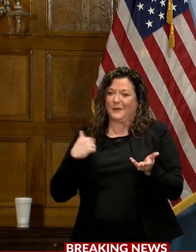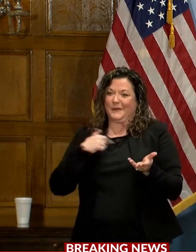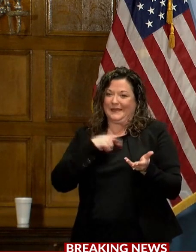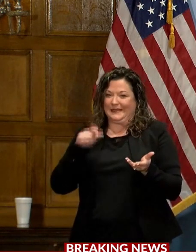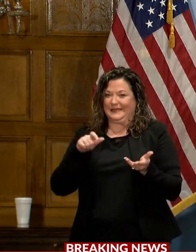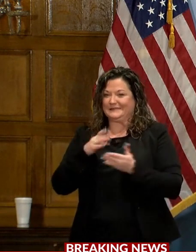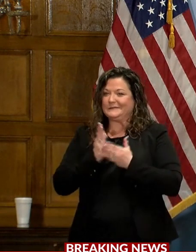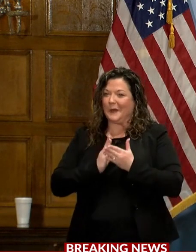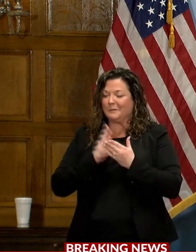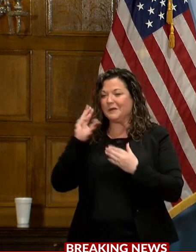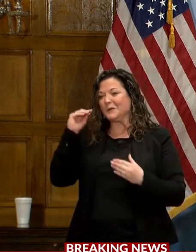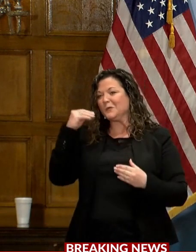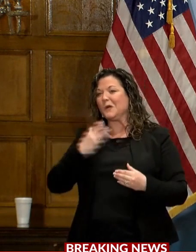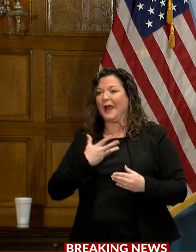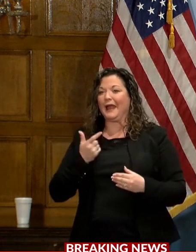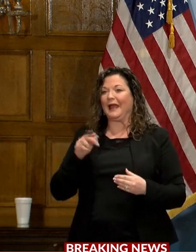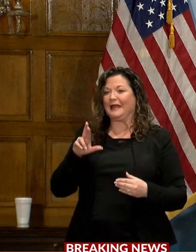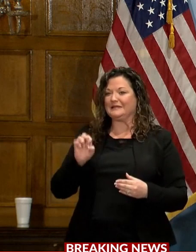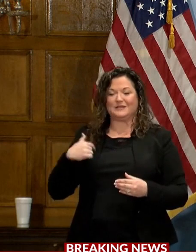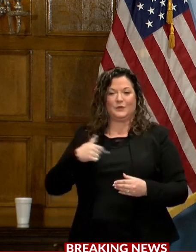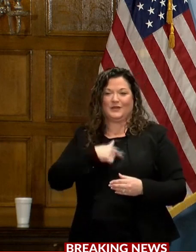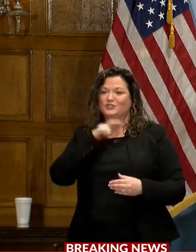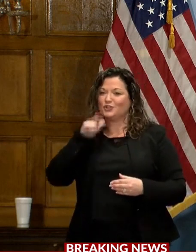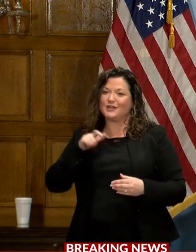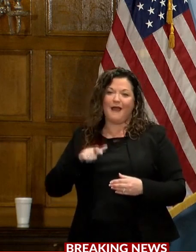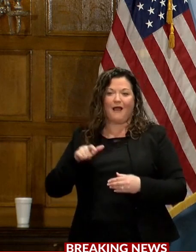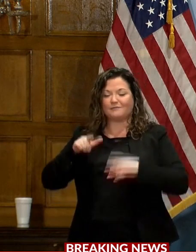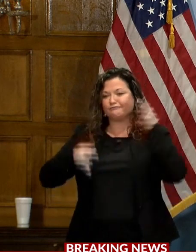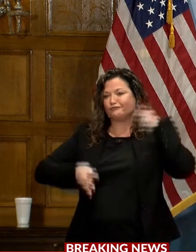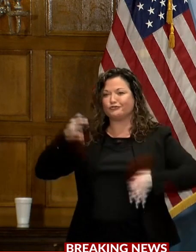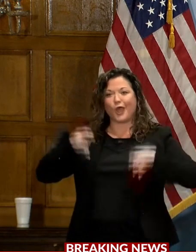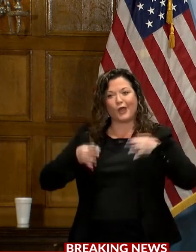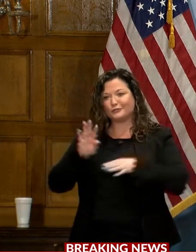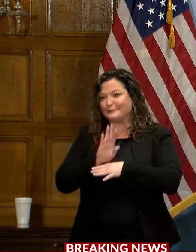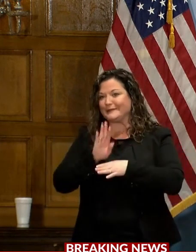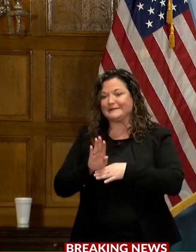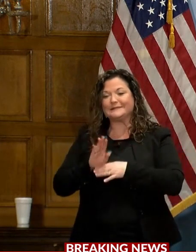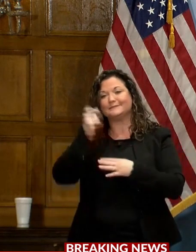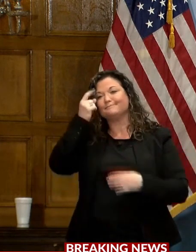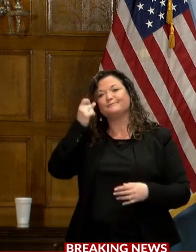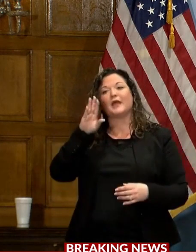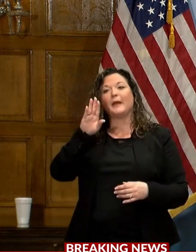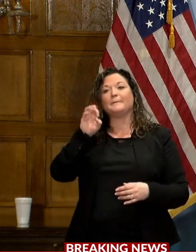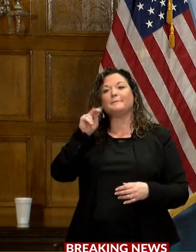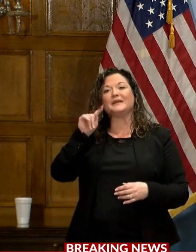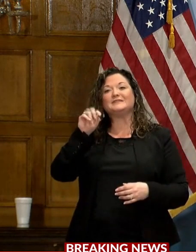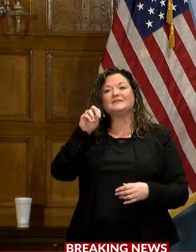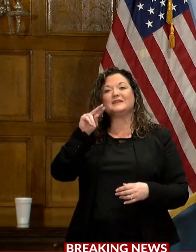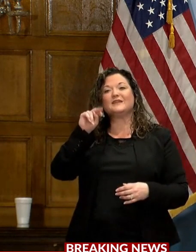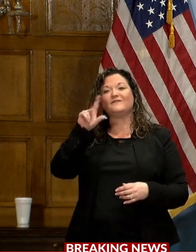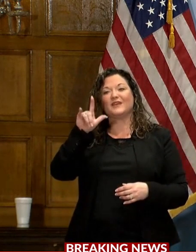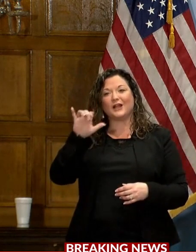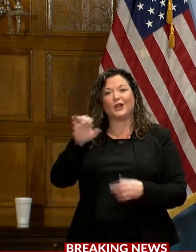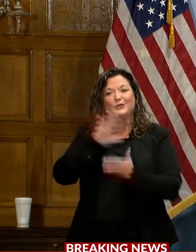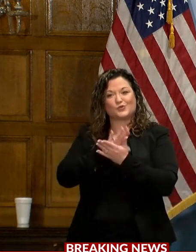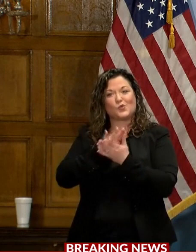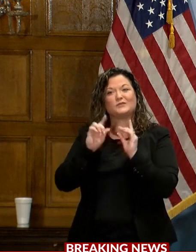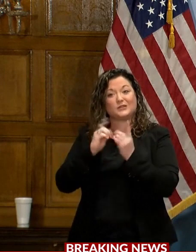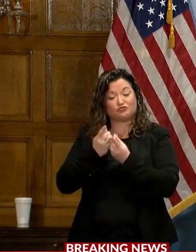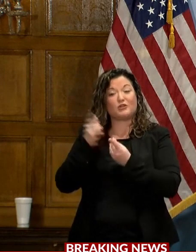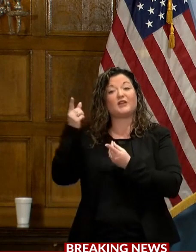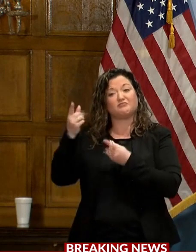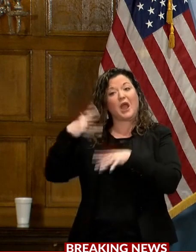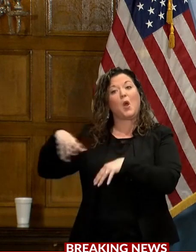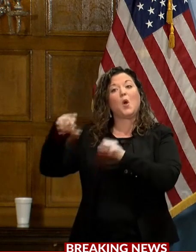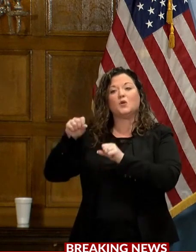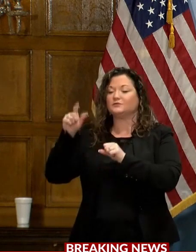shouldn't be, in the judging business here. In Bentonville School, school district where this was held,